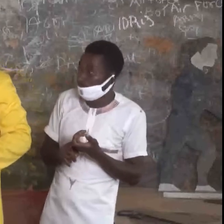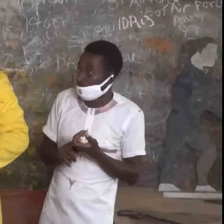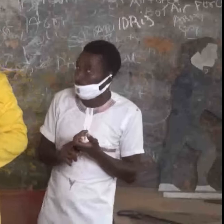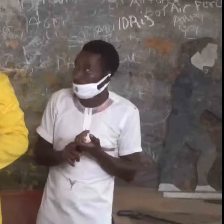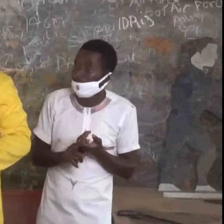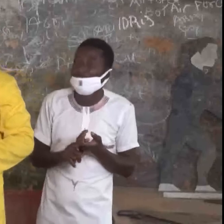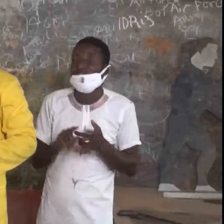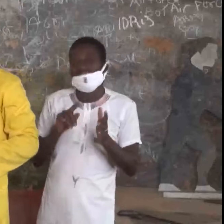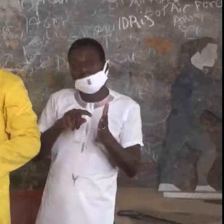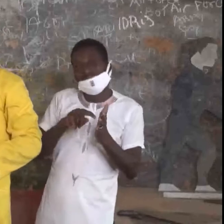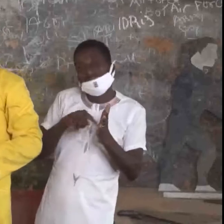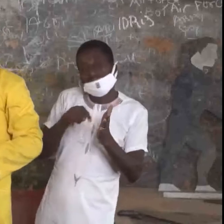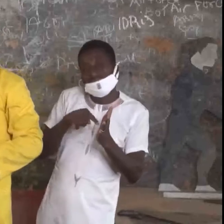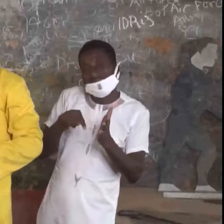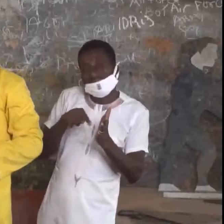the drilling.